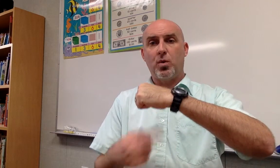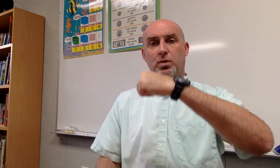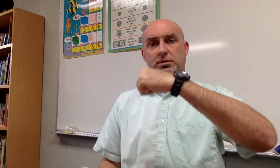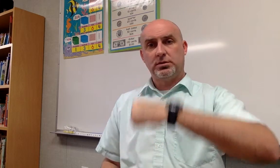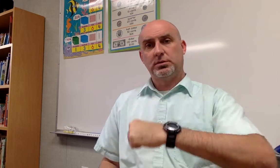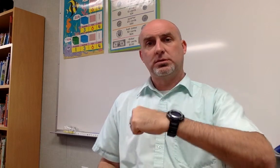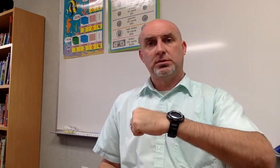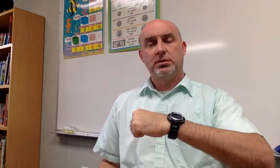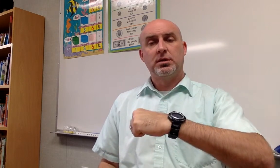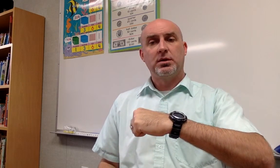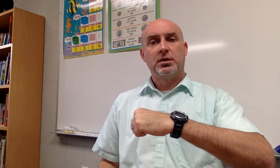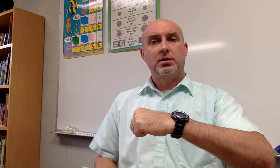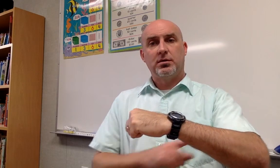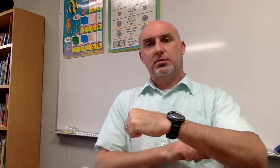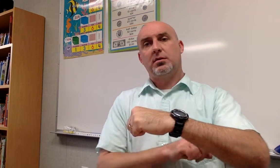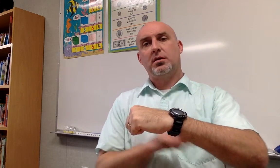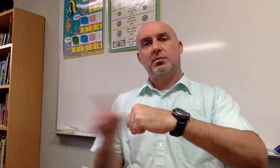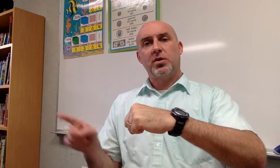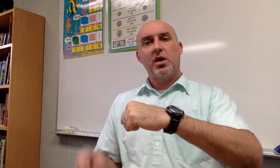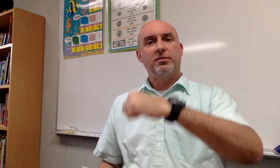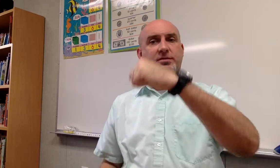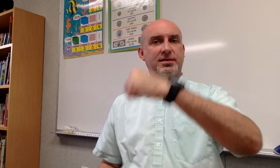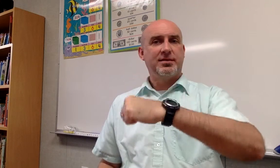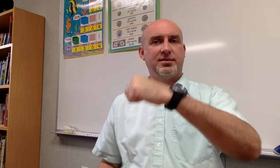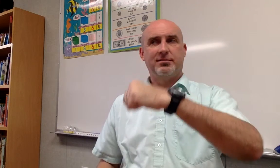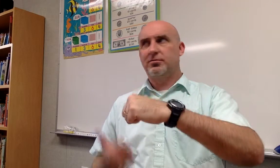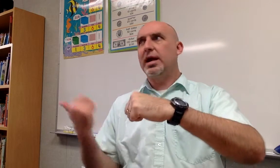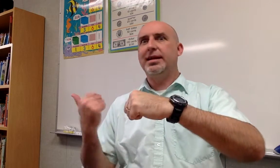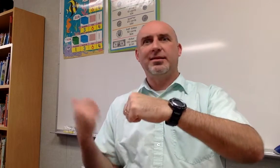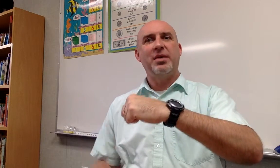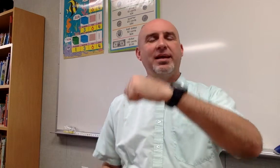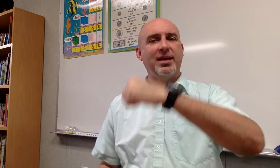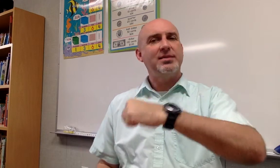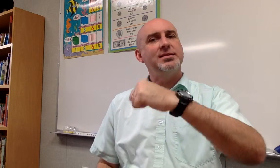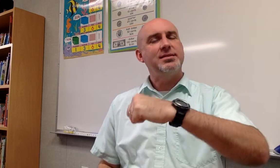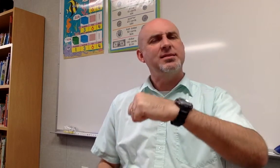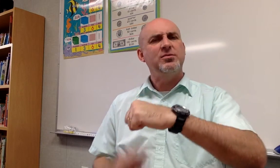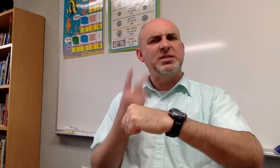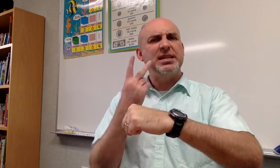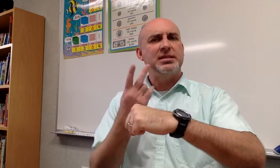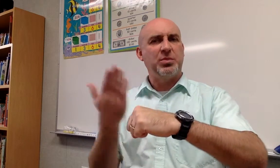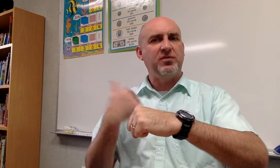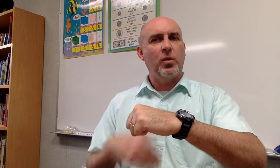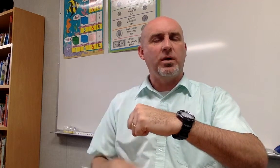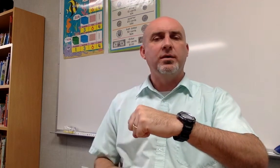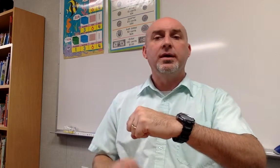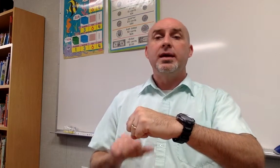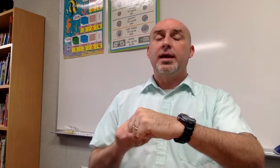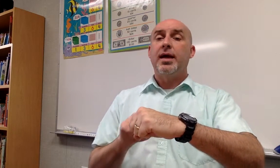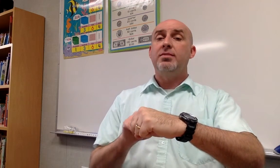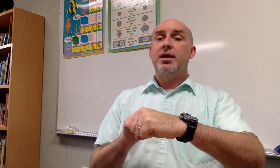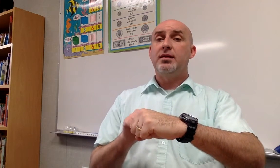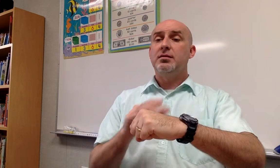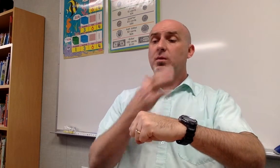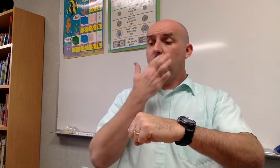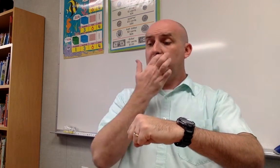down, arm off to the right in my case. You've seen this before. And then we are